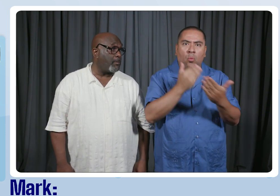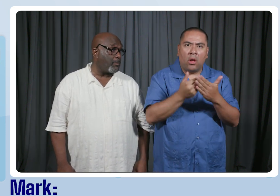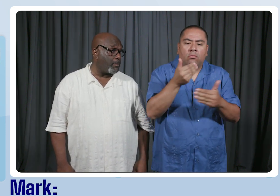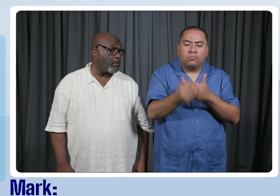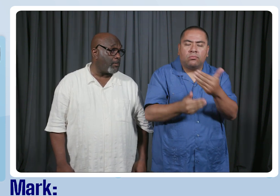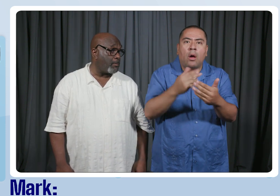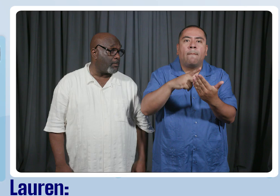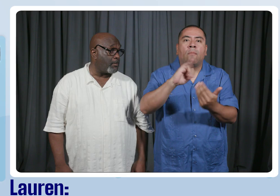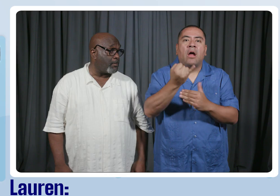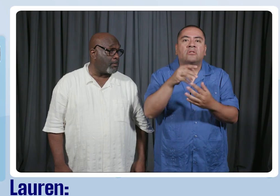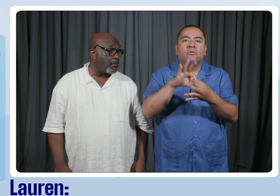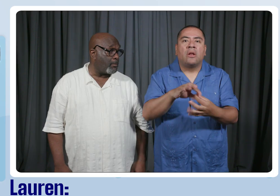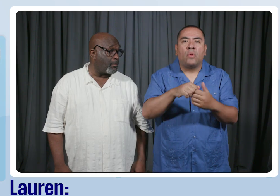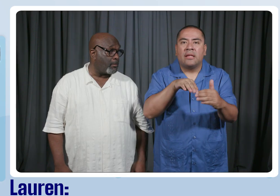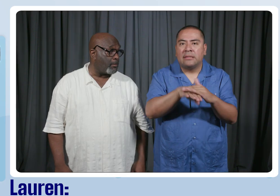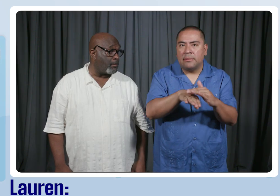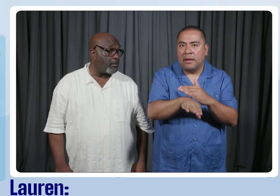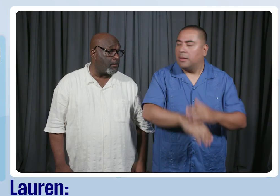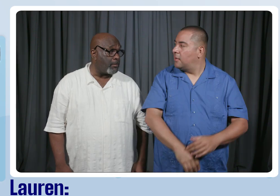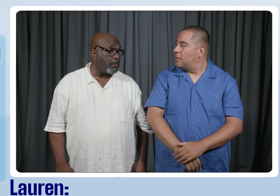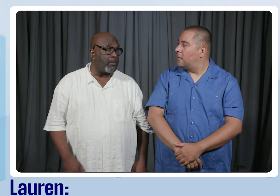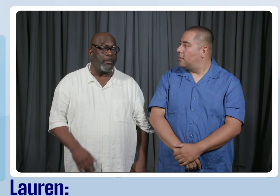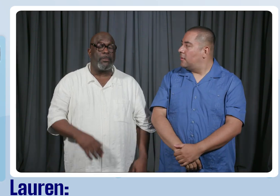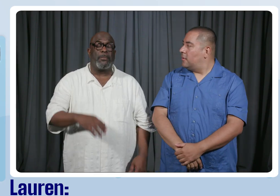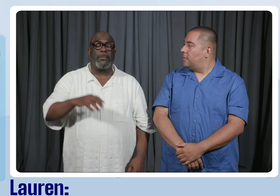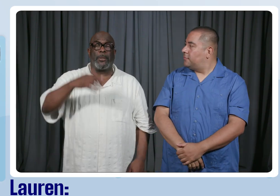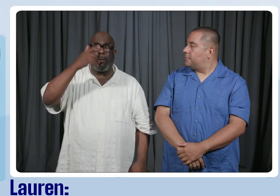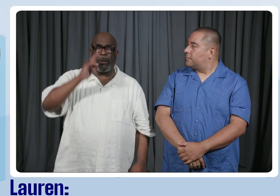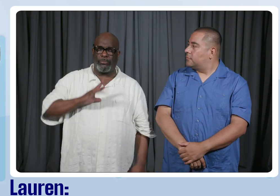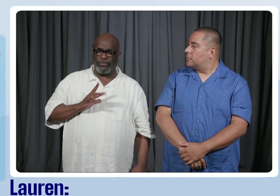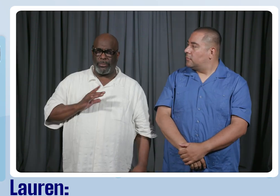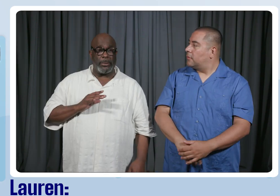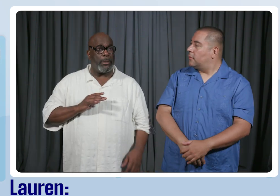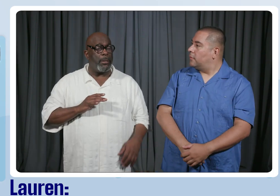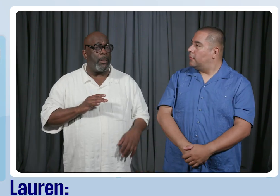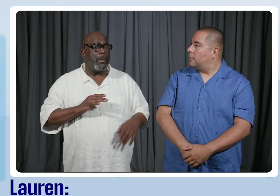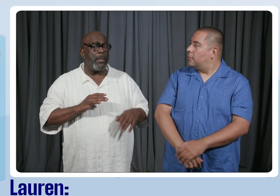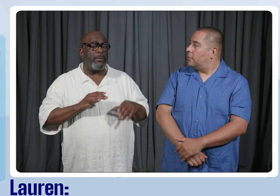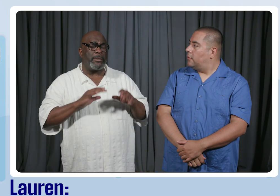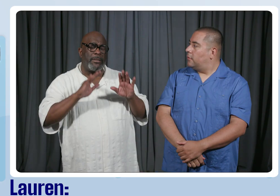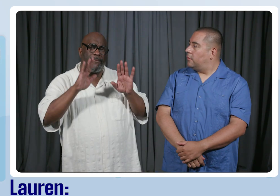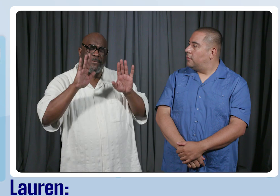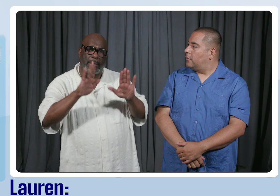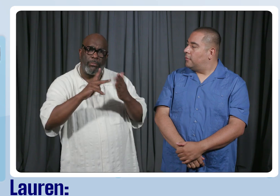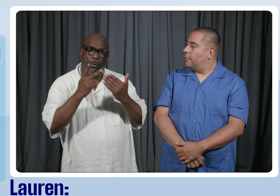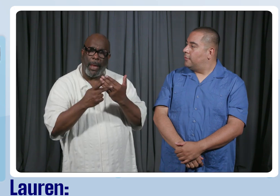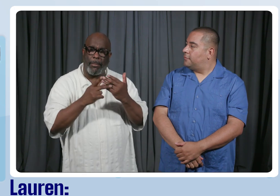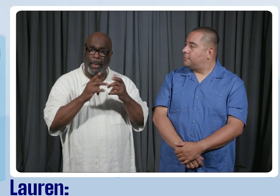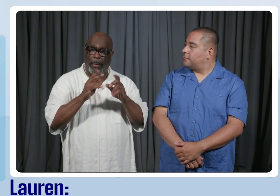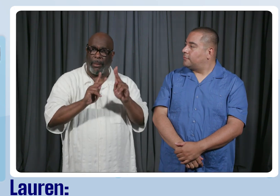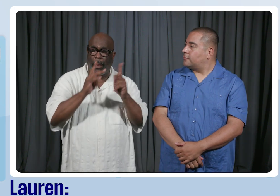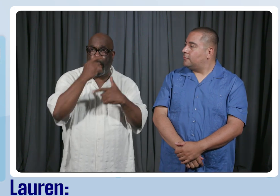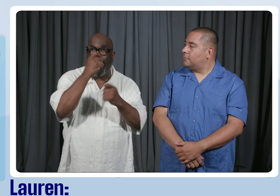for accessibility. That's so cool. It's such a fabulous program, and there's always so much interest in it. And I think